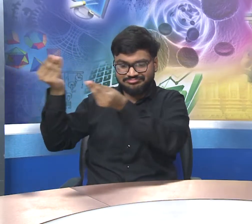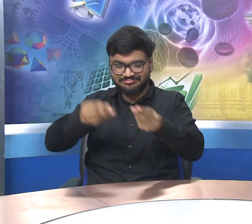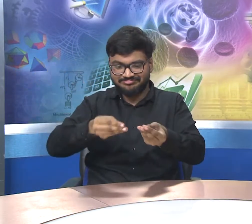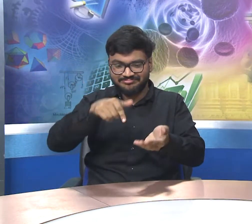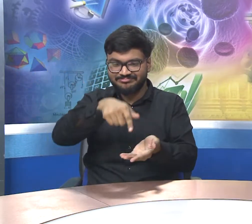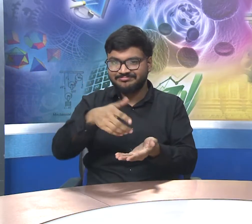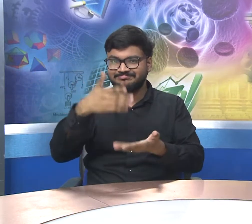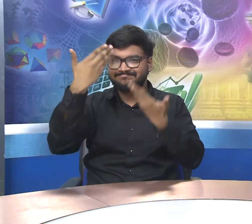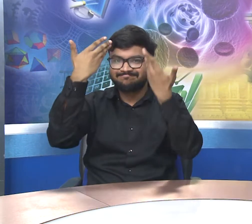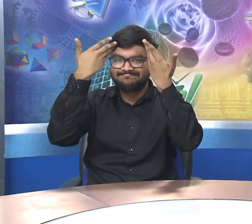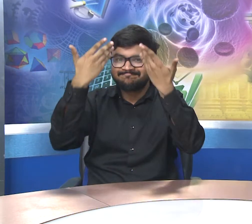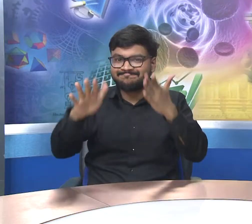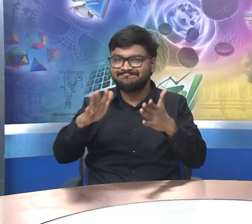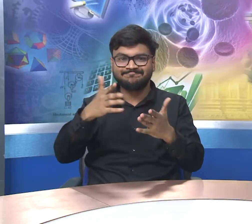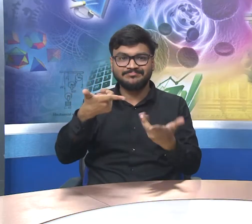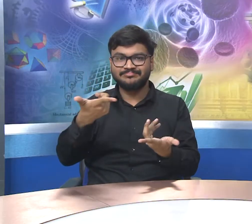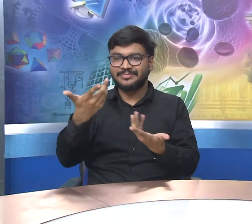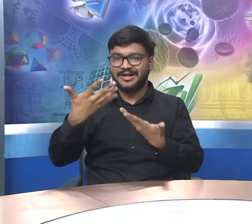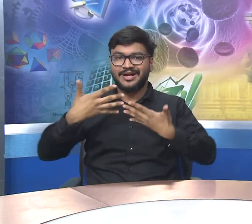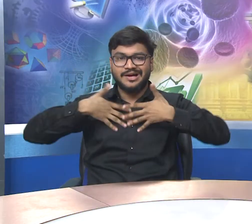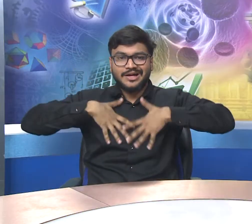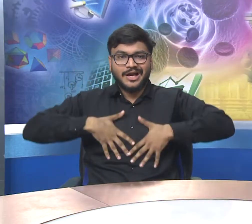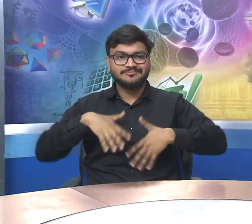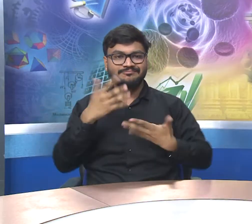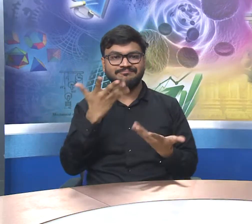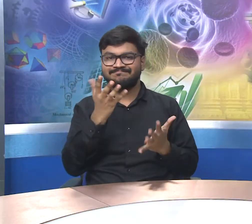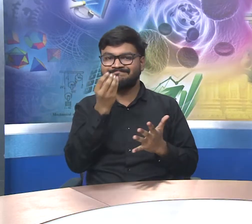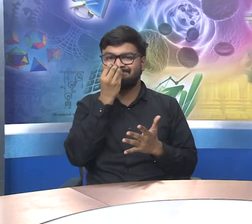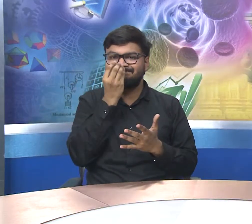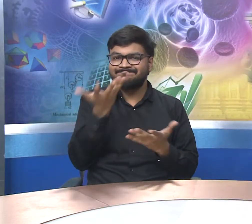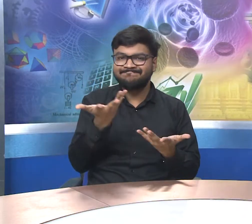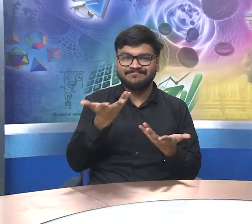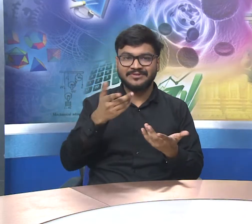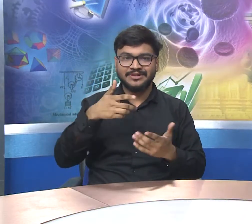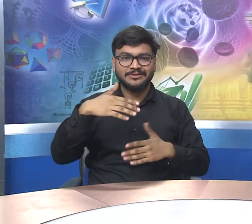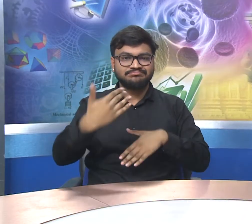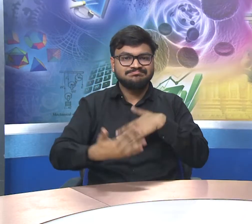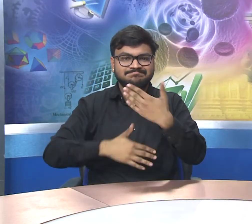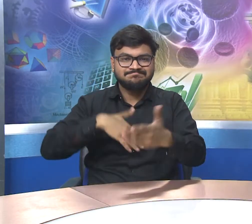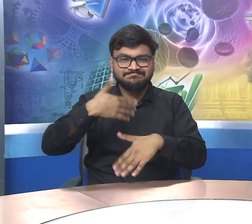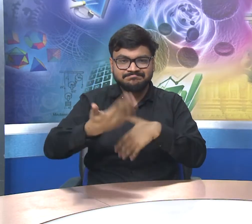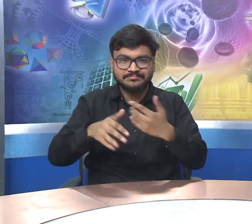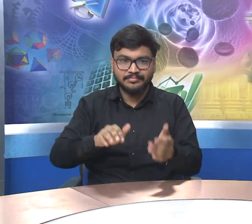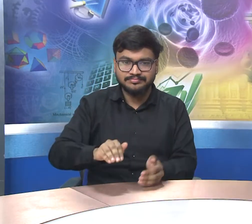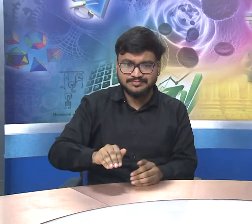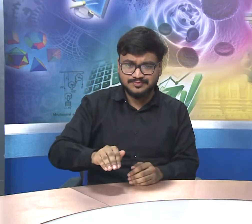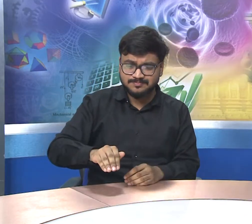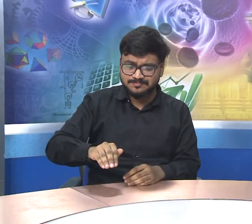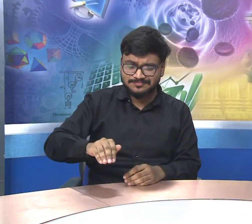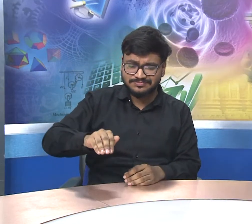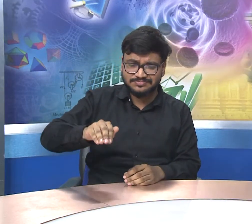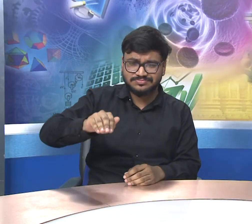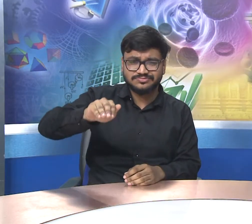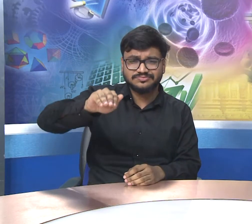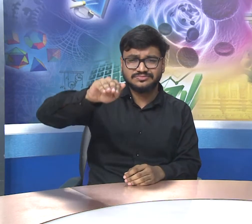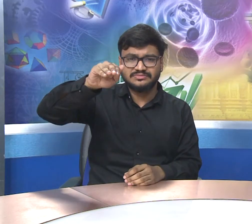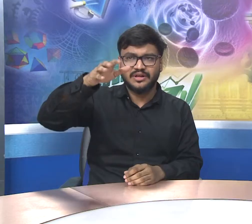family, so he or she will not get language input in their early